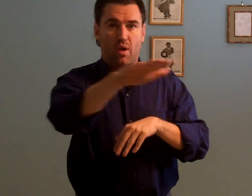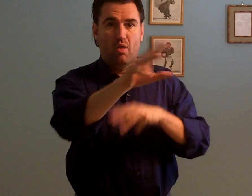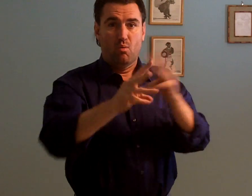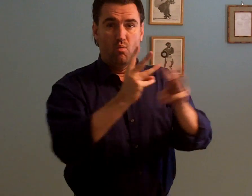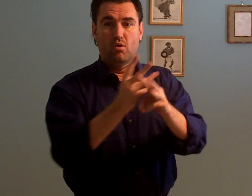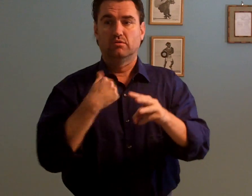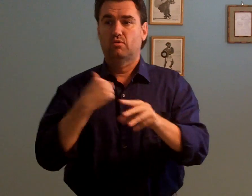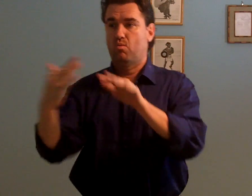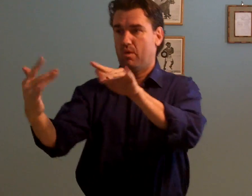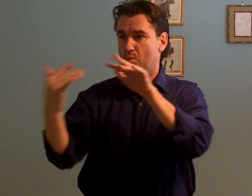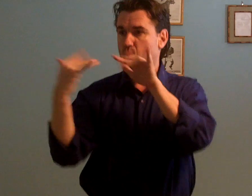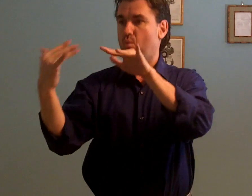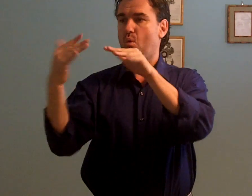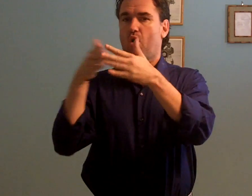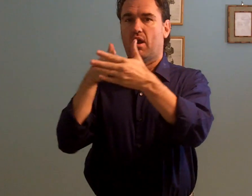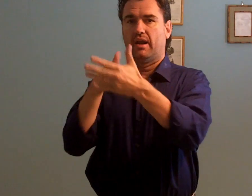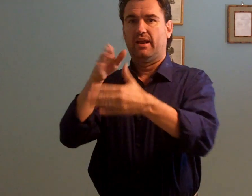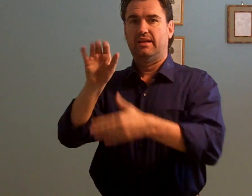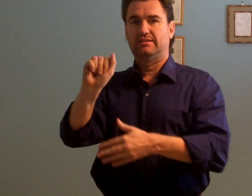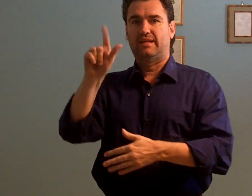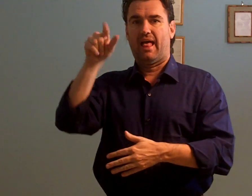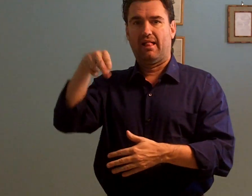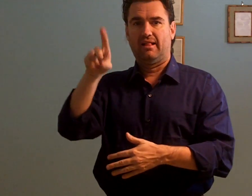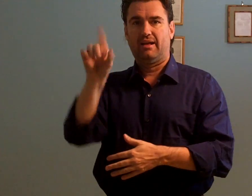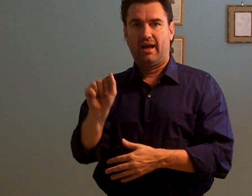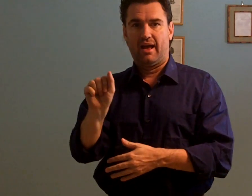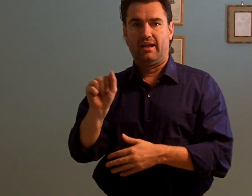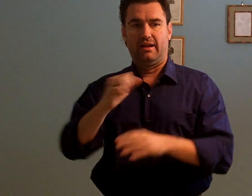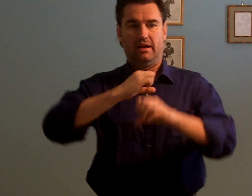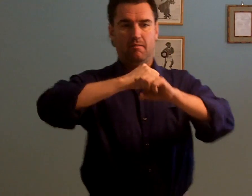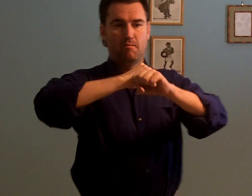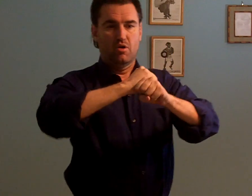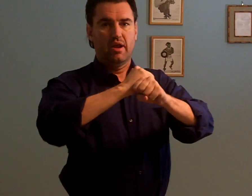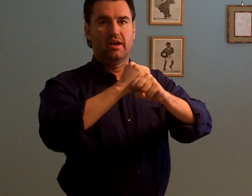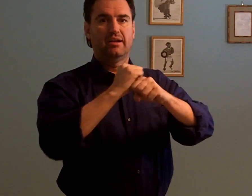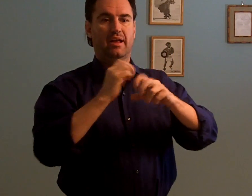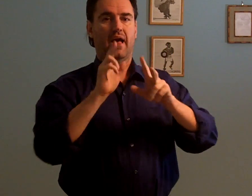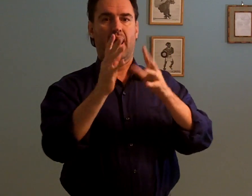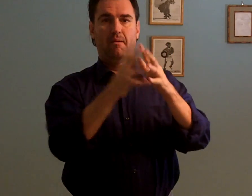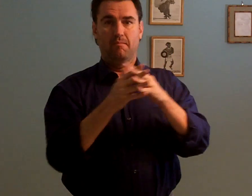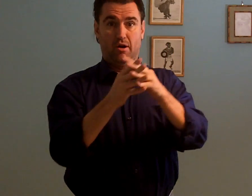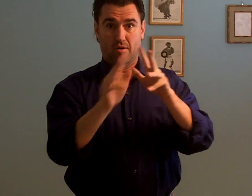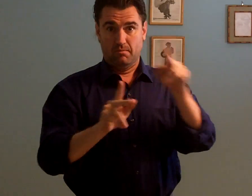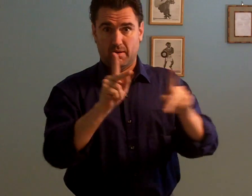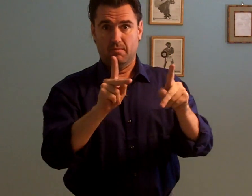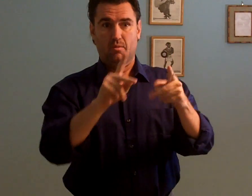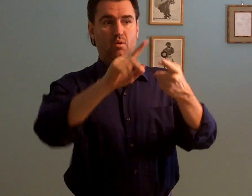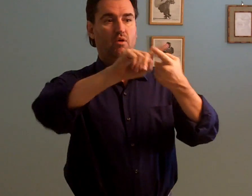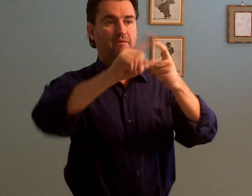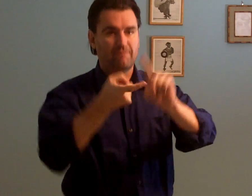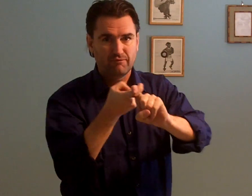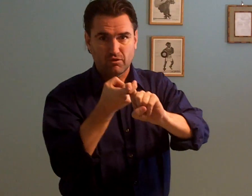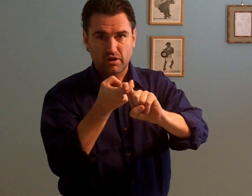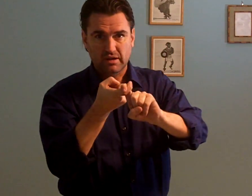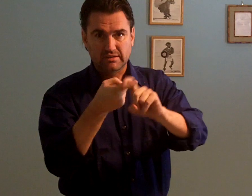to protect our citizens, our friends, and our allies. Over the last 10 years, thanks